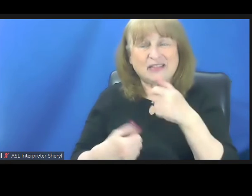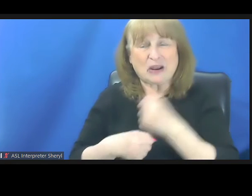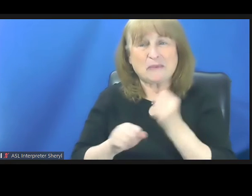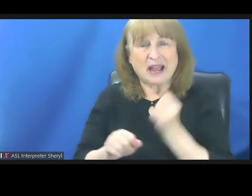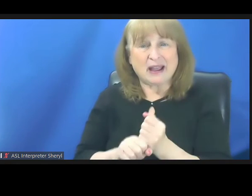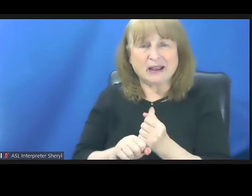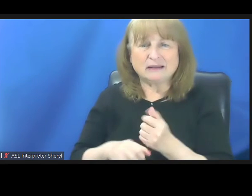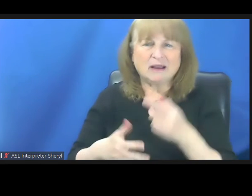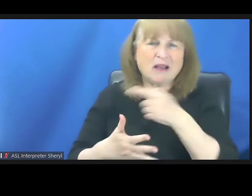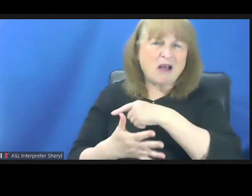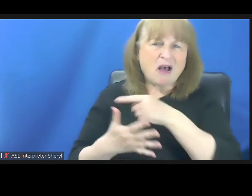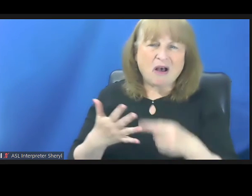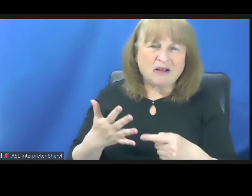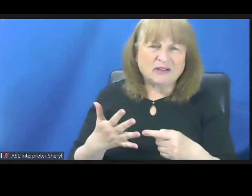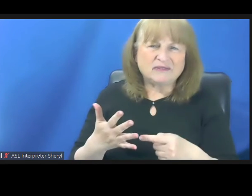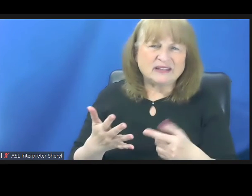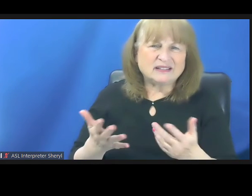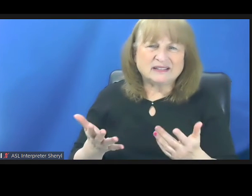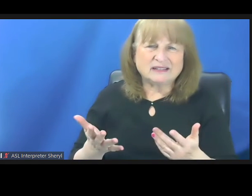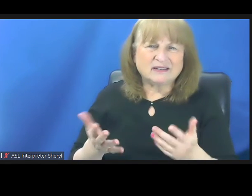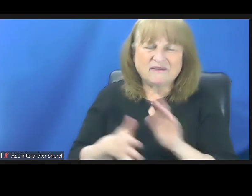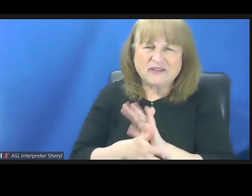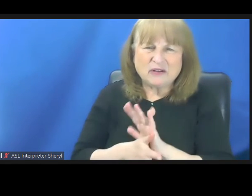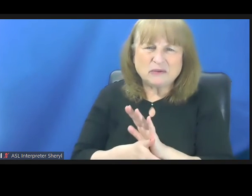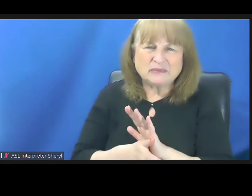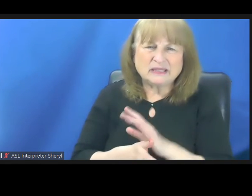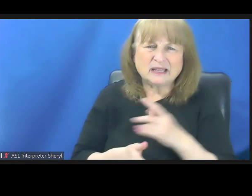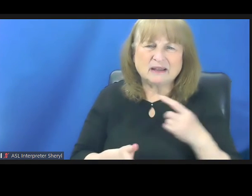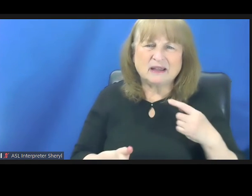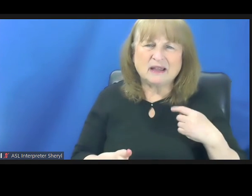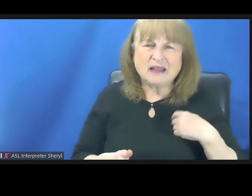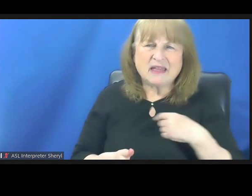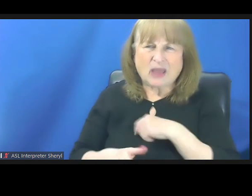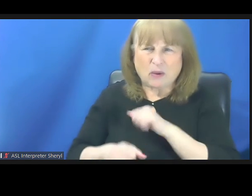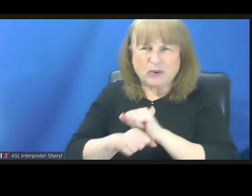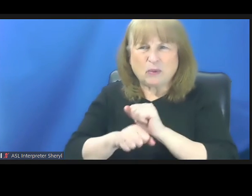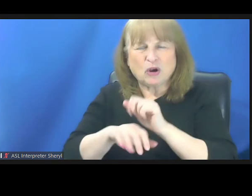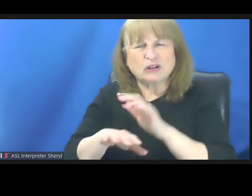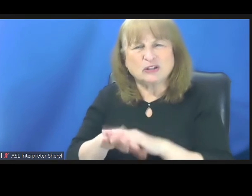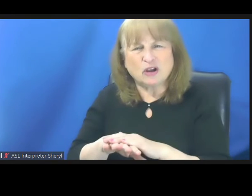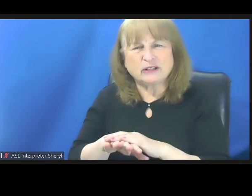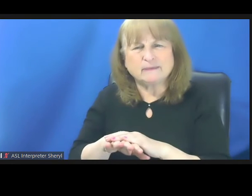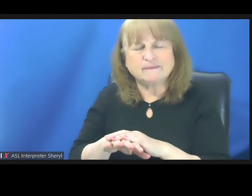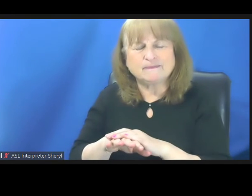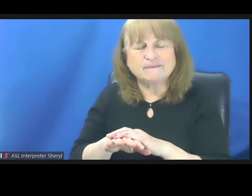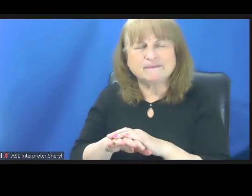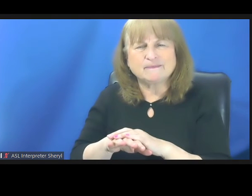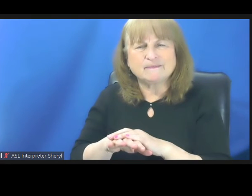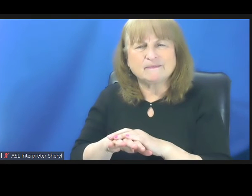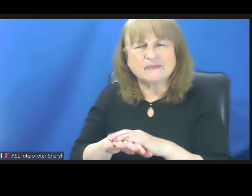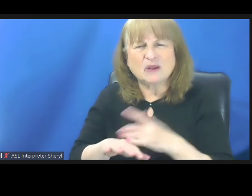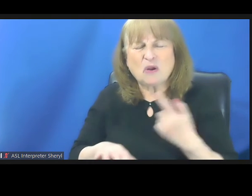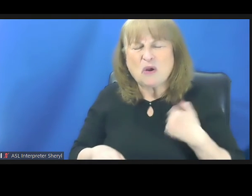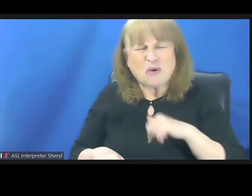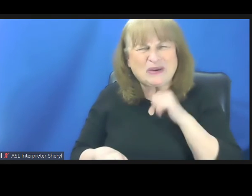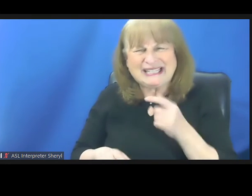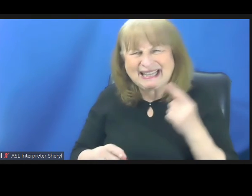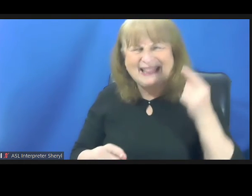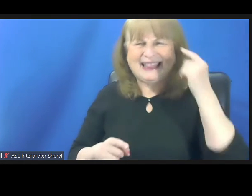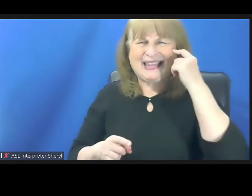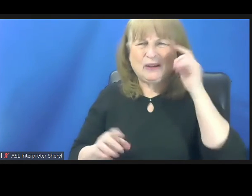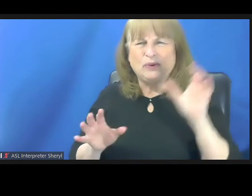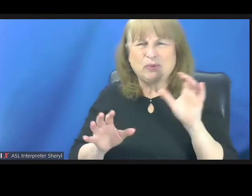mean, all of these films that we sort of worked on, we didn't think that we are doing them